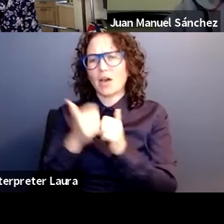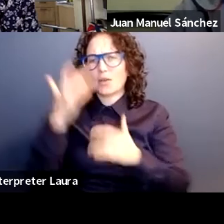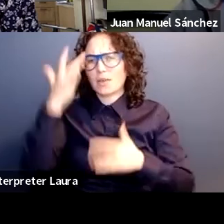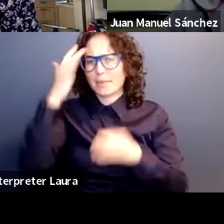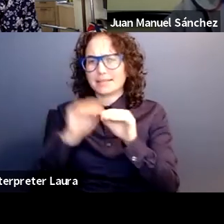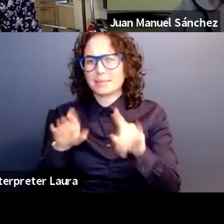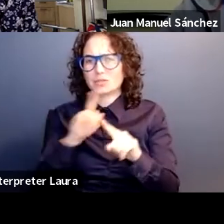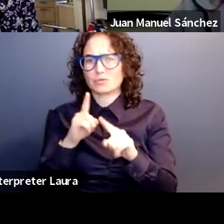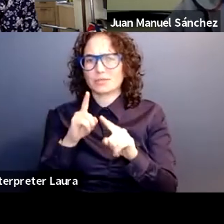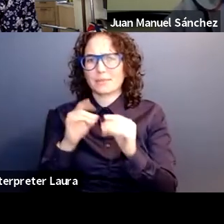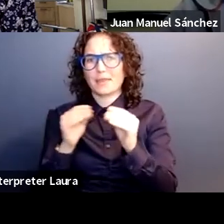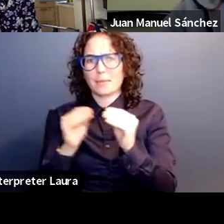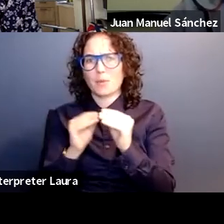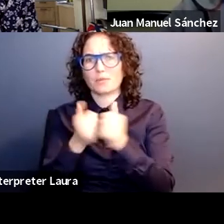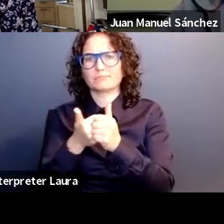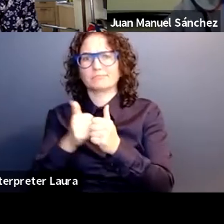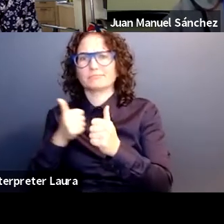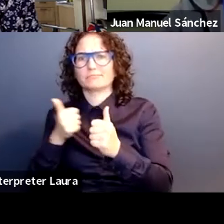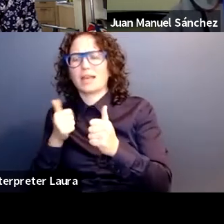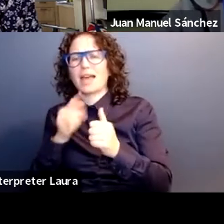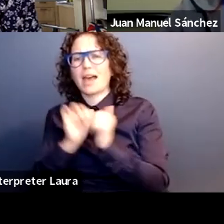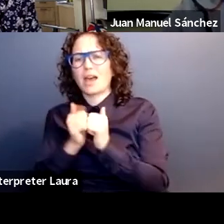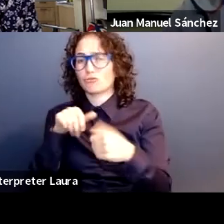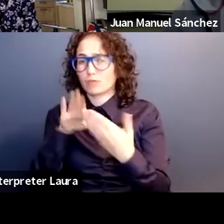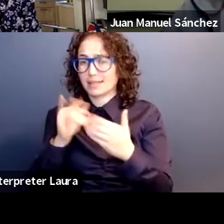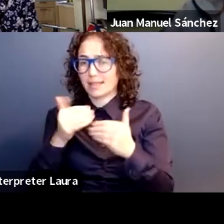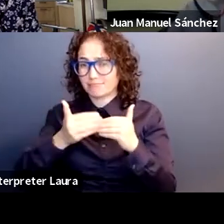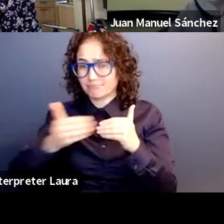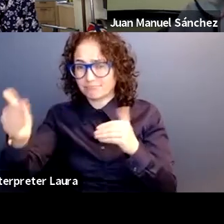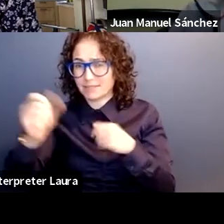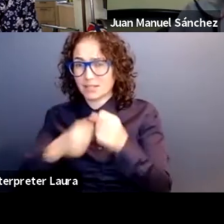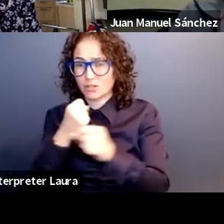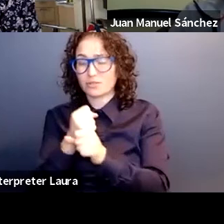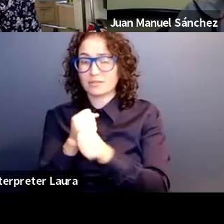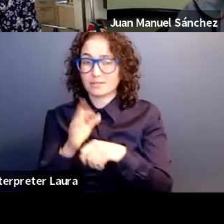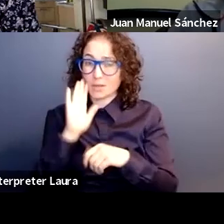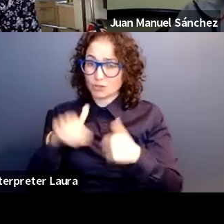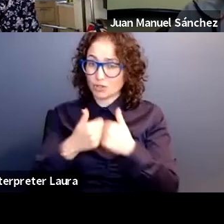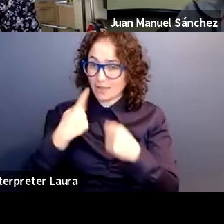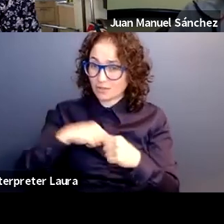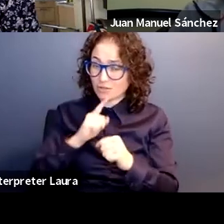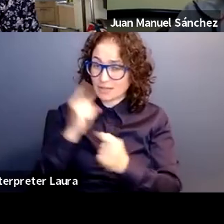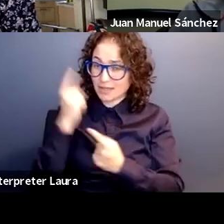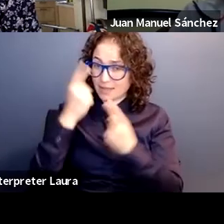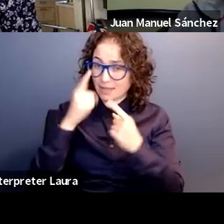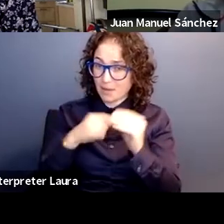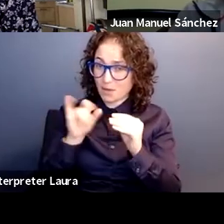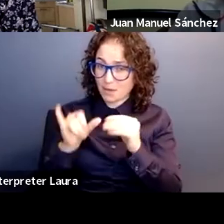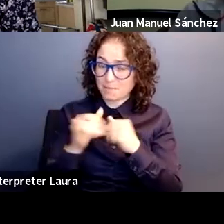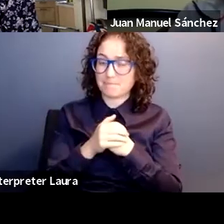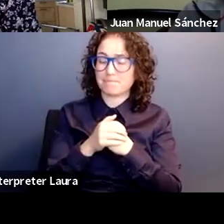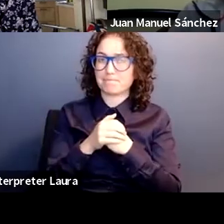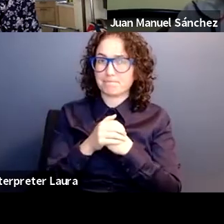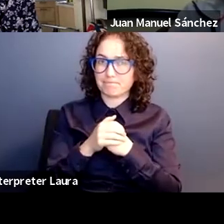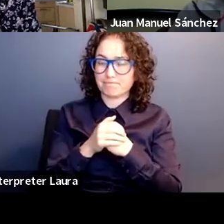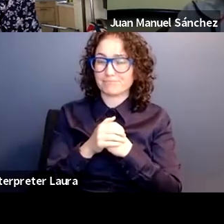this disparity, and how can we address that in the coming years is something that I would challenge us all to be thinking about. And